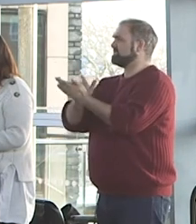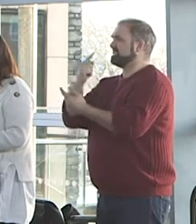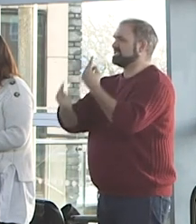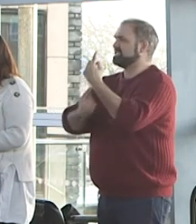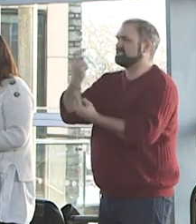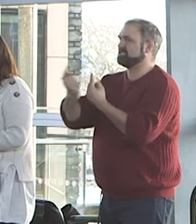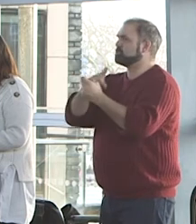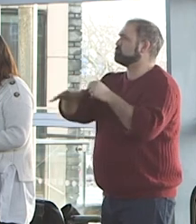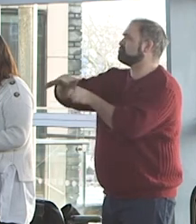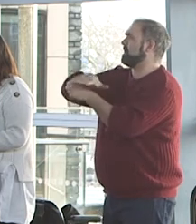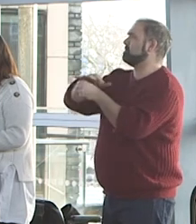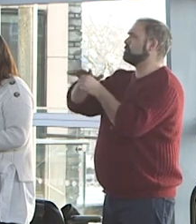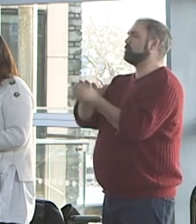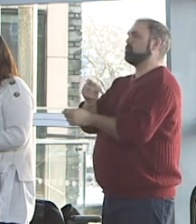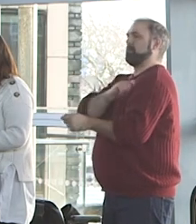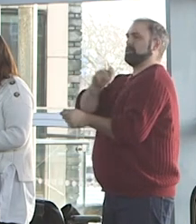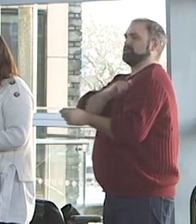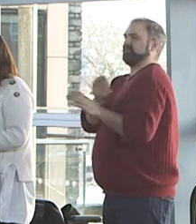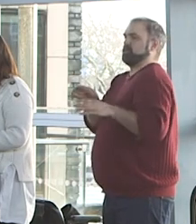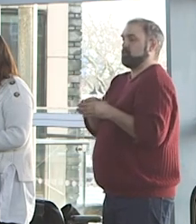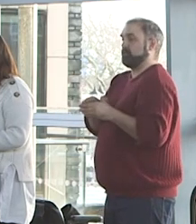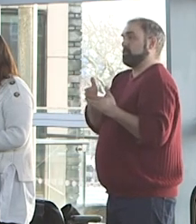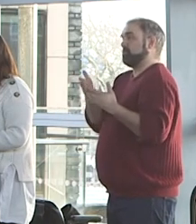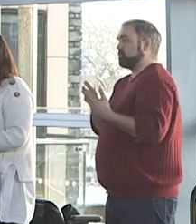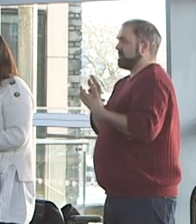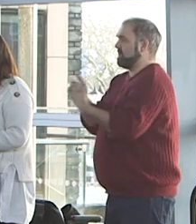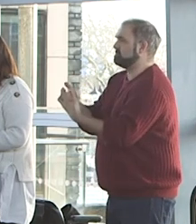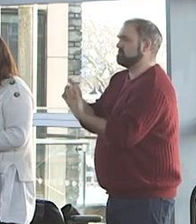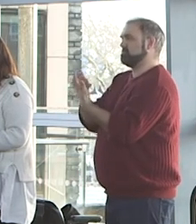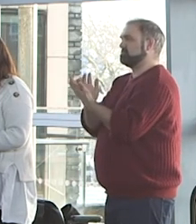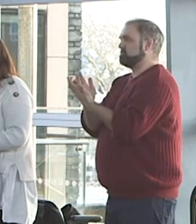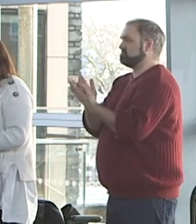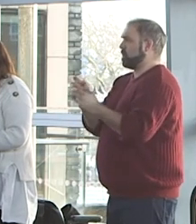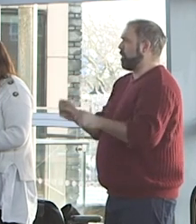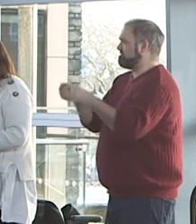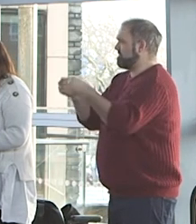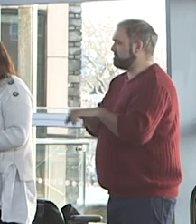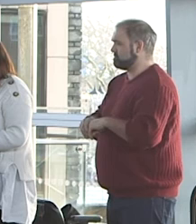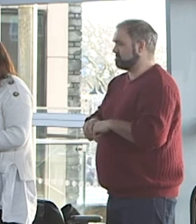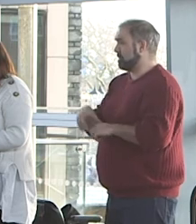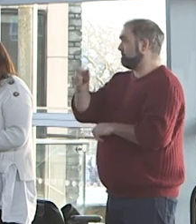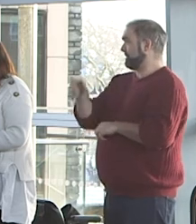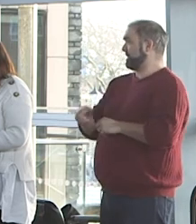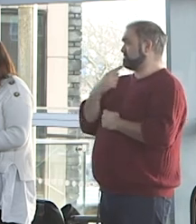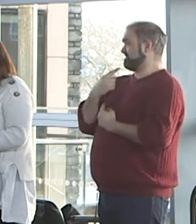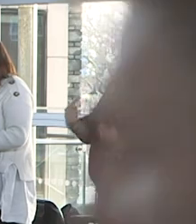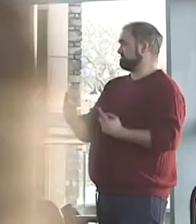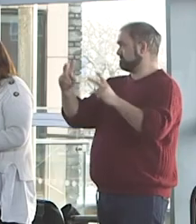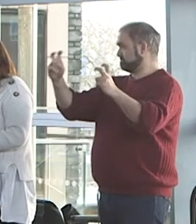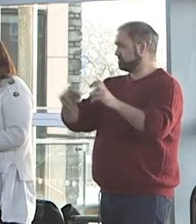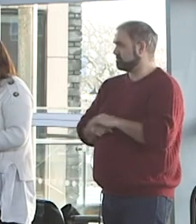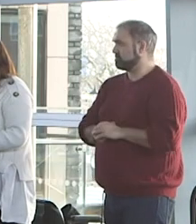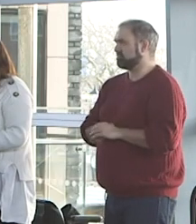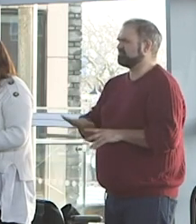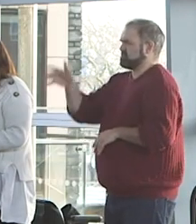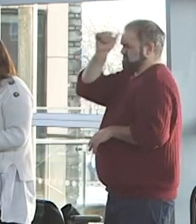preconceived notions around group membership and engagement that may lead to conflict and antagonism. I quote, you